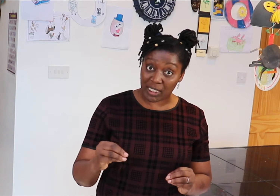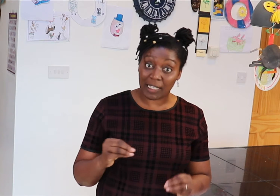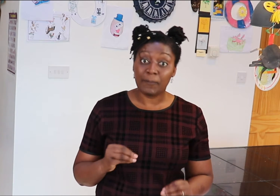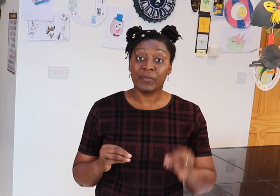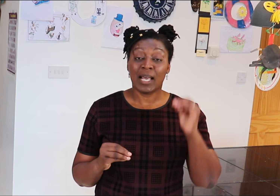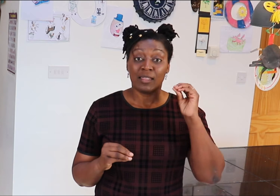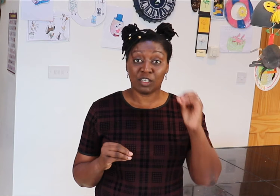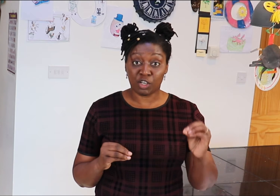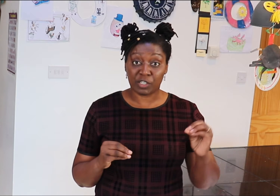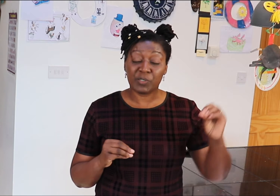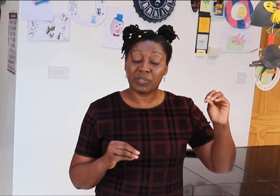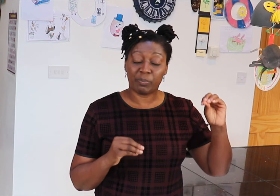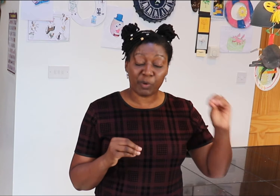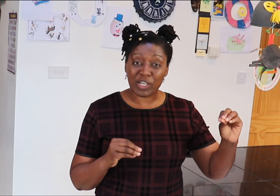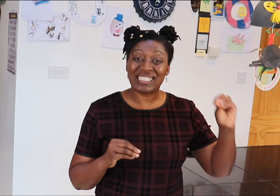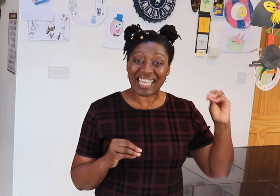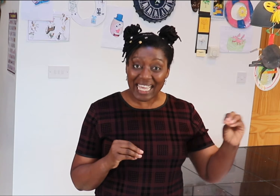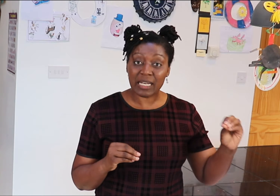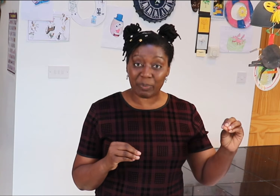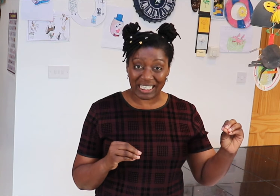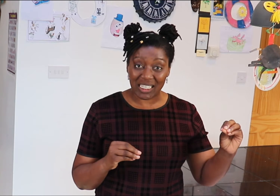puberty, the boy's inner being